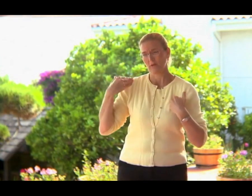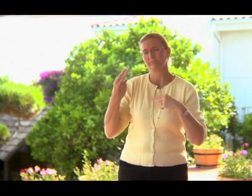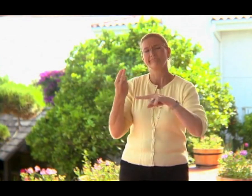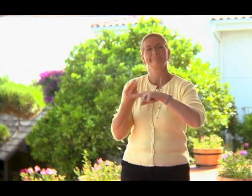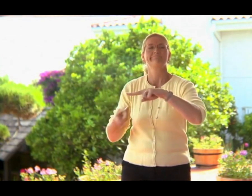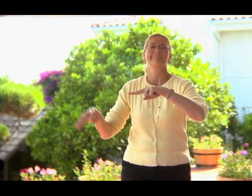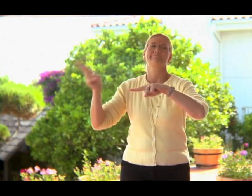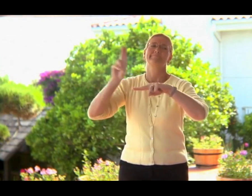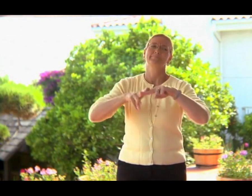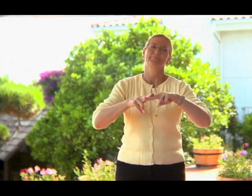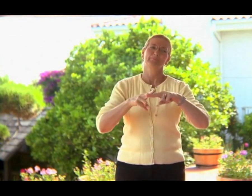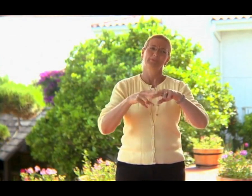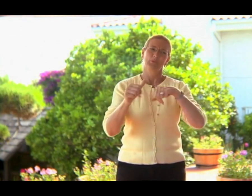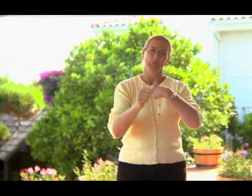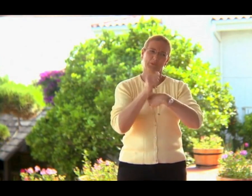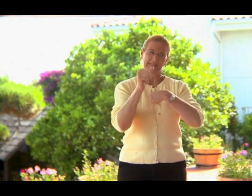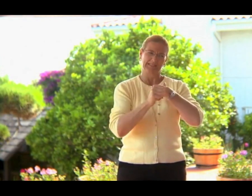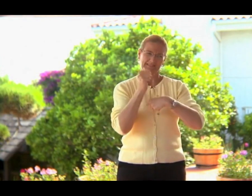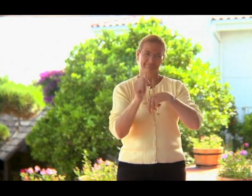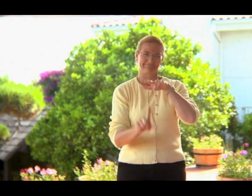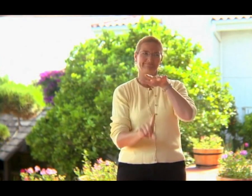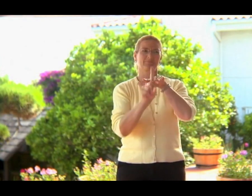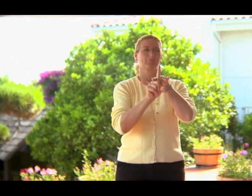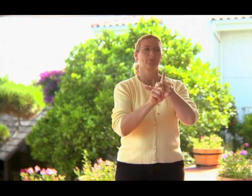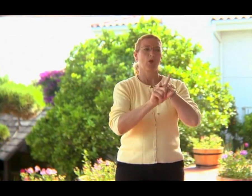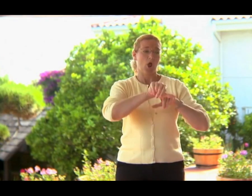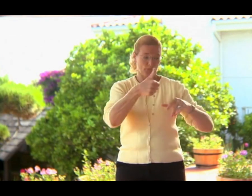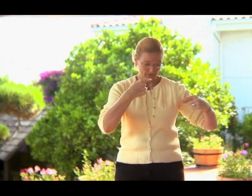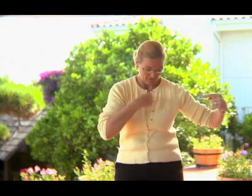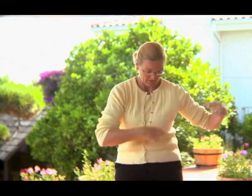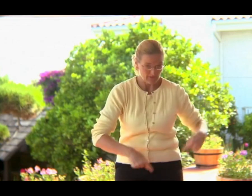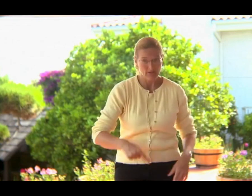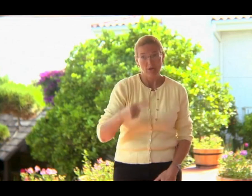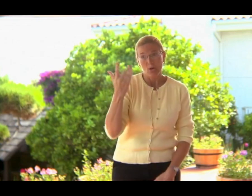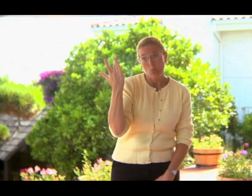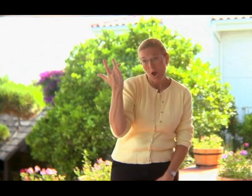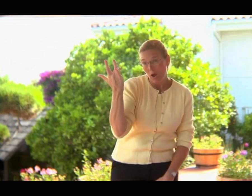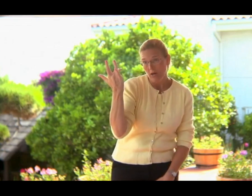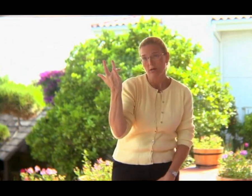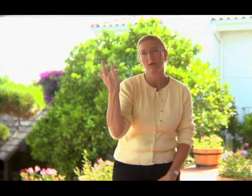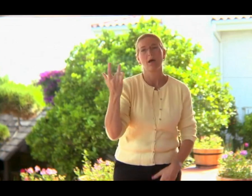develop others because other parts of your skin receive the same amounts of sun damage.